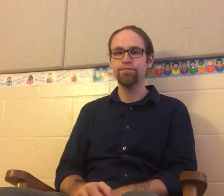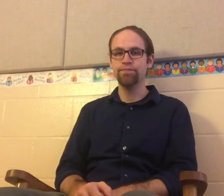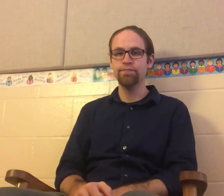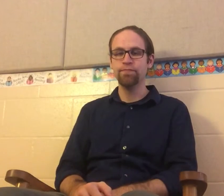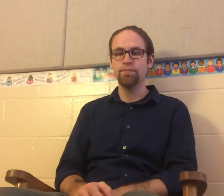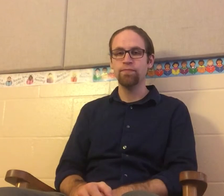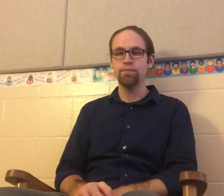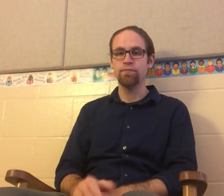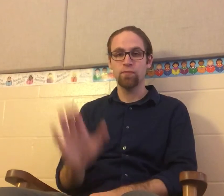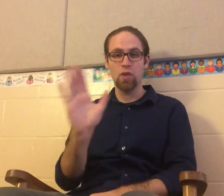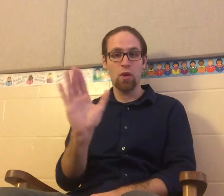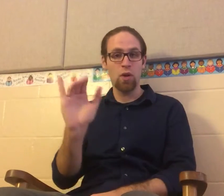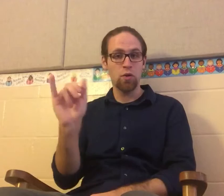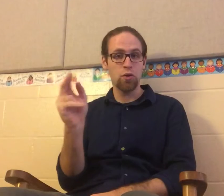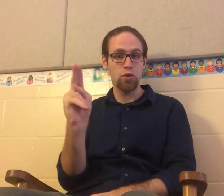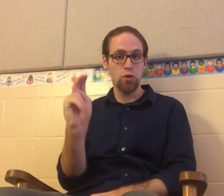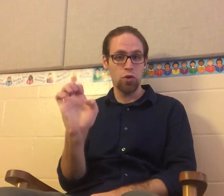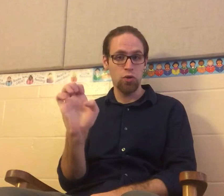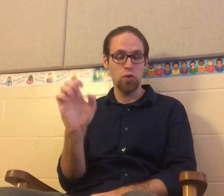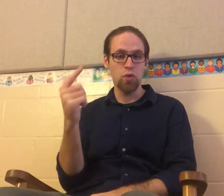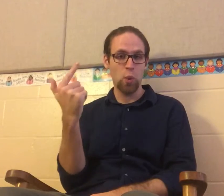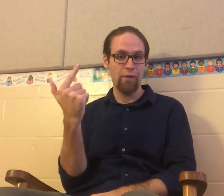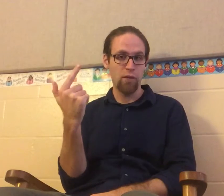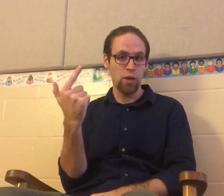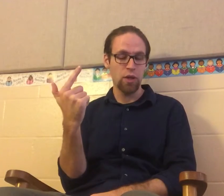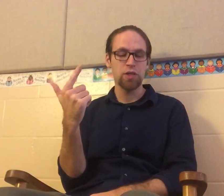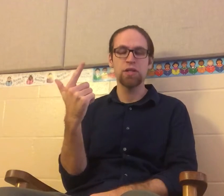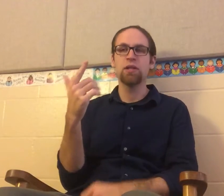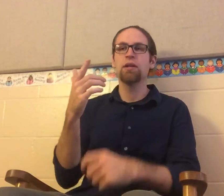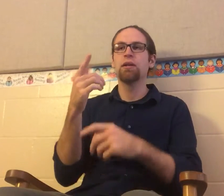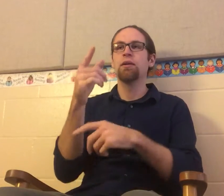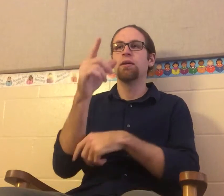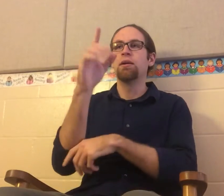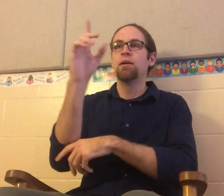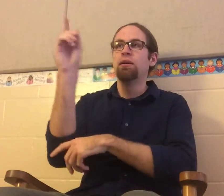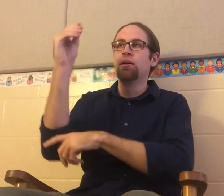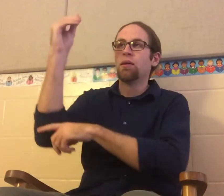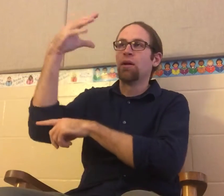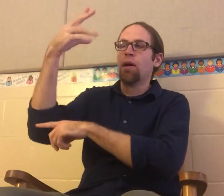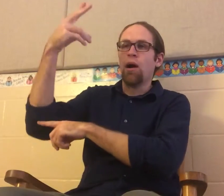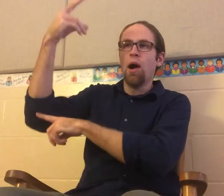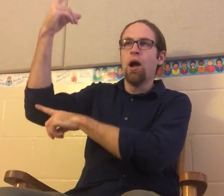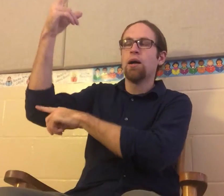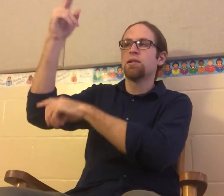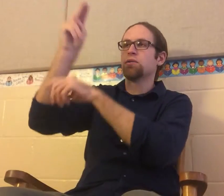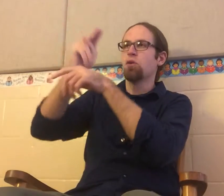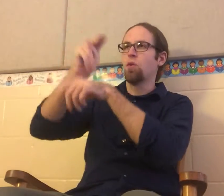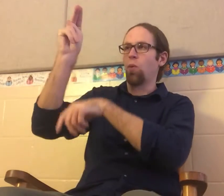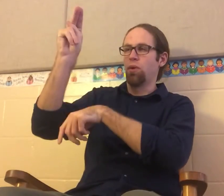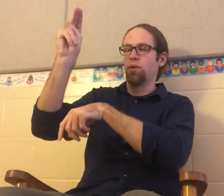Around June 21st each year, the sun reaches its highest point overhead in the northern hemisphere.